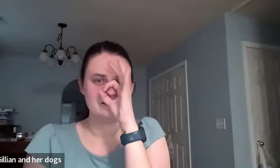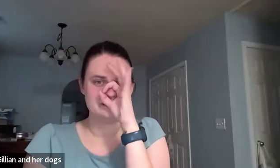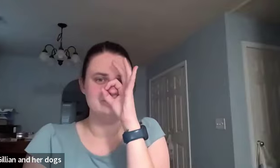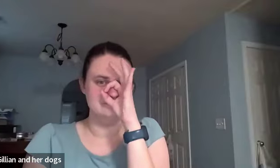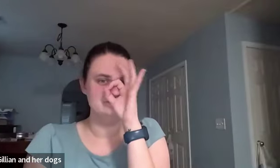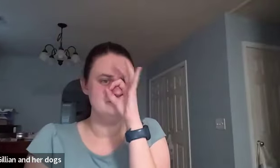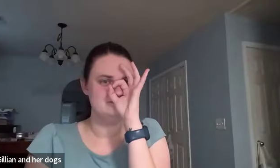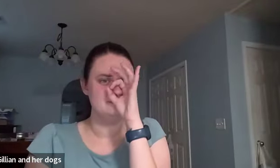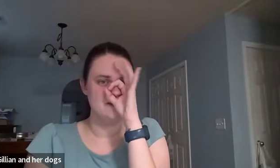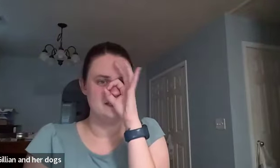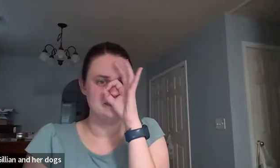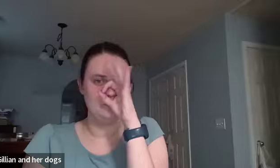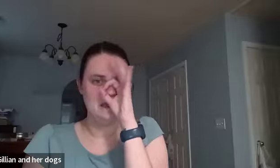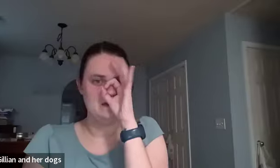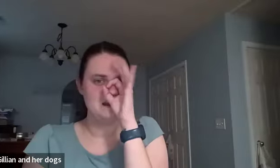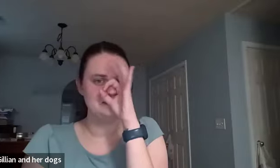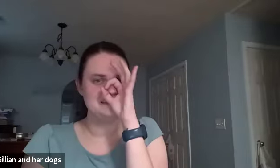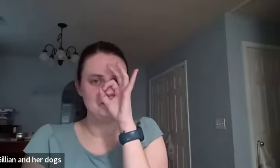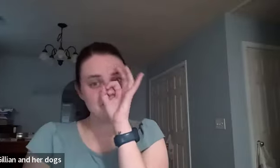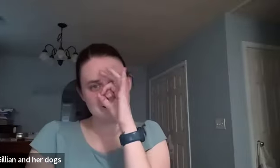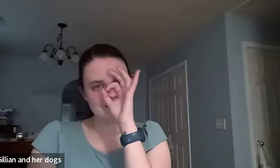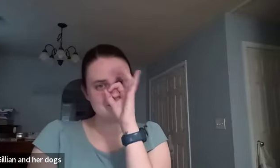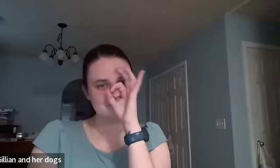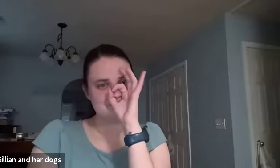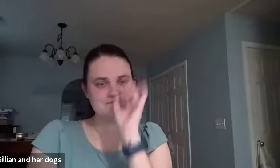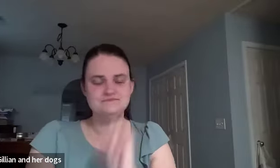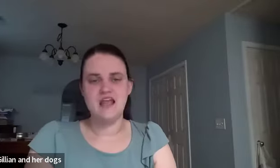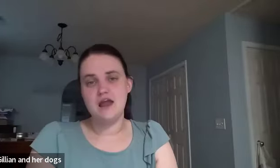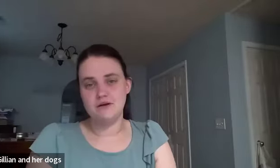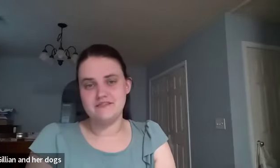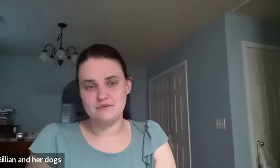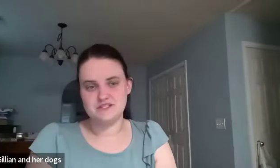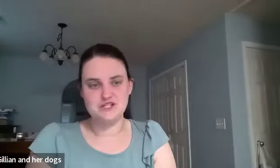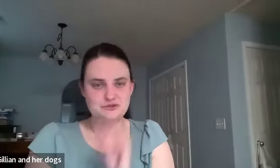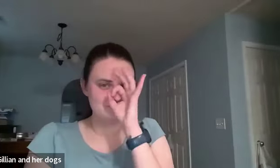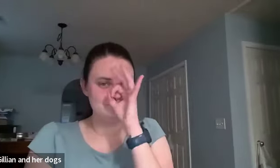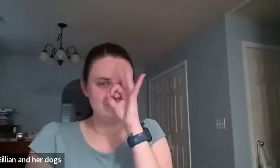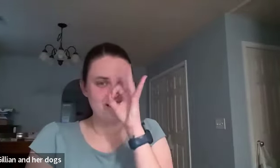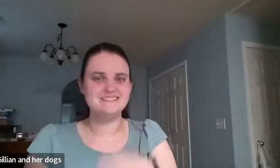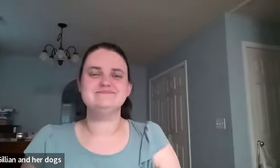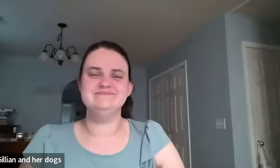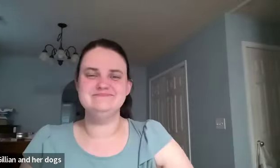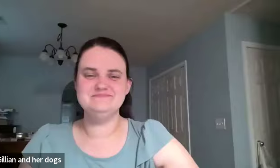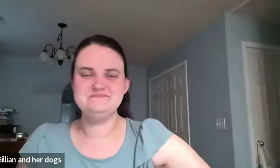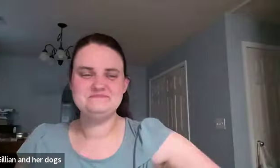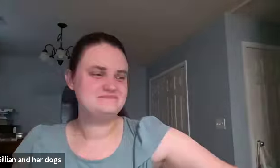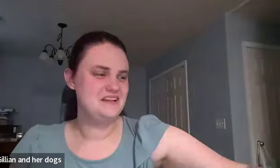fox. Fox. So you wiggle your hand just a little, fox. I don't know. I think that one's cute. Fox.